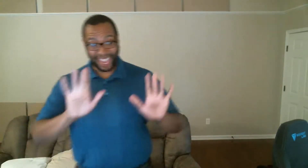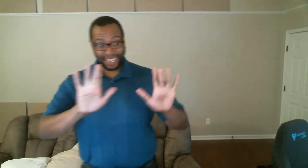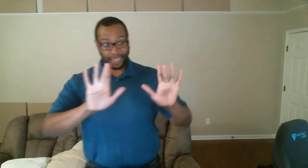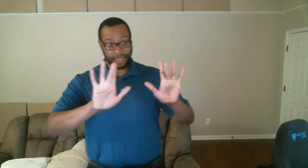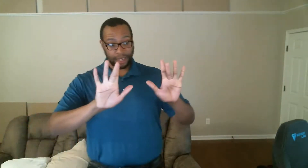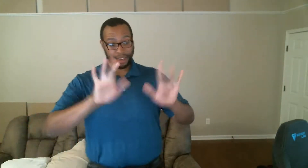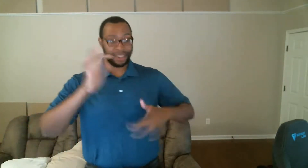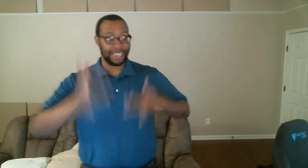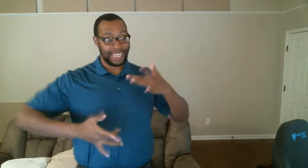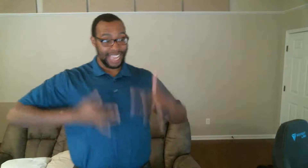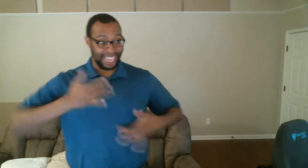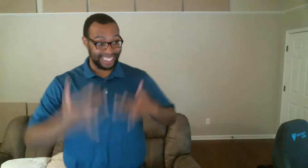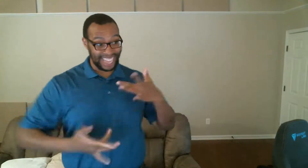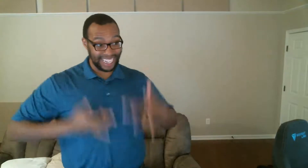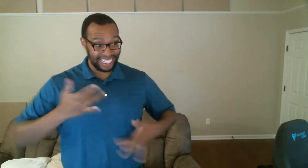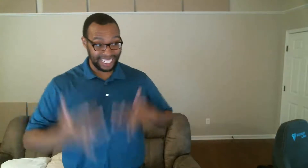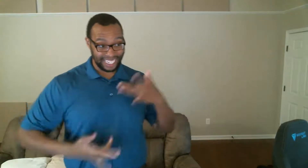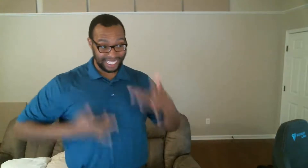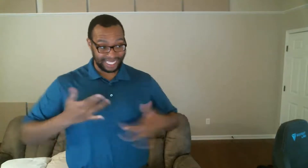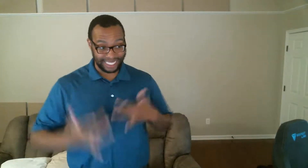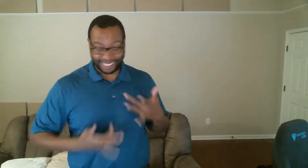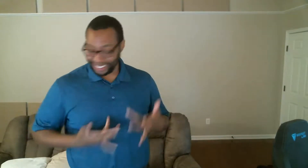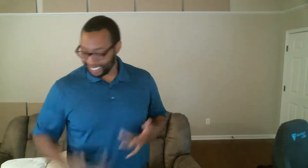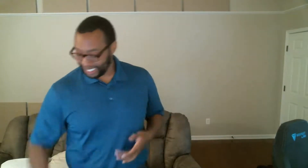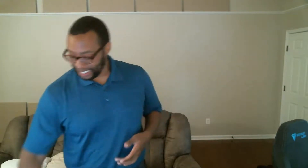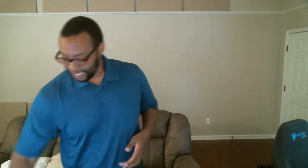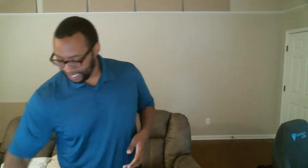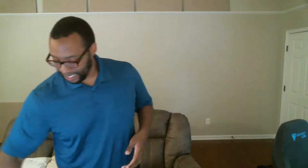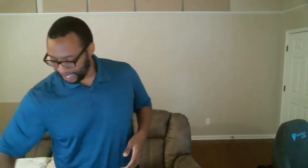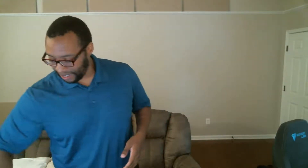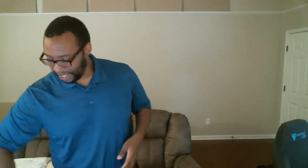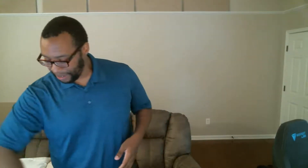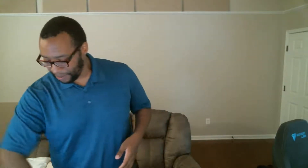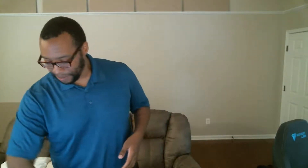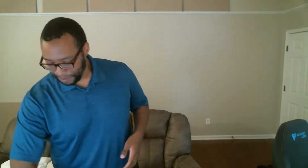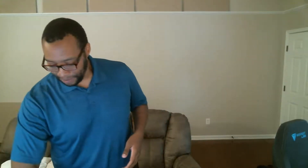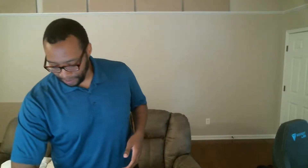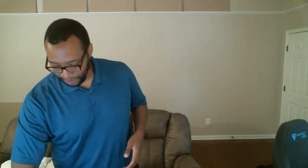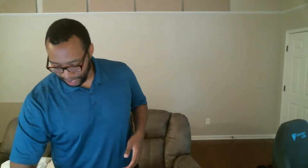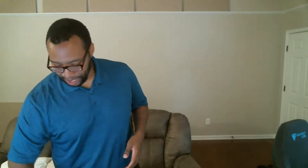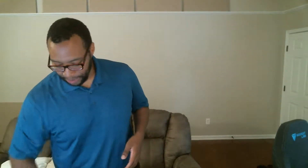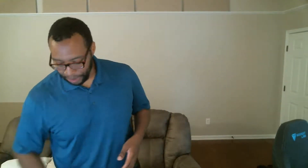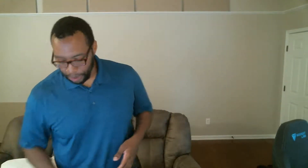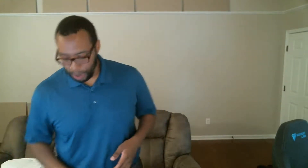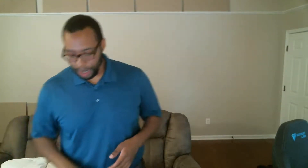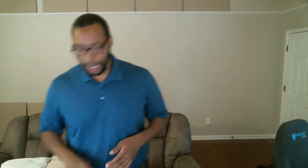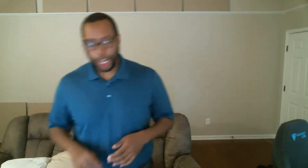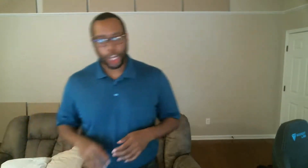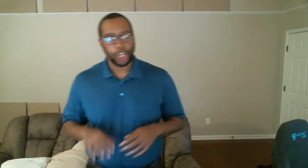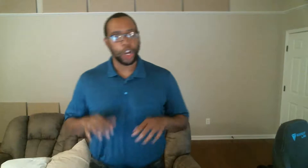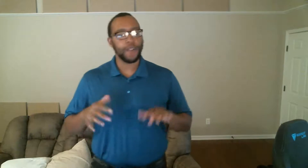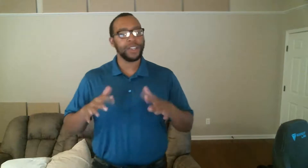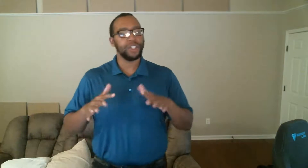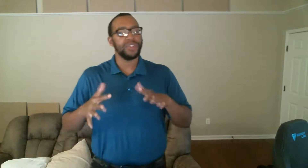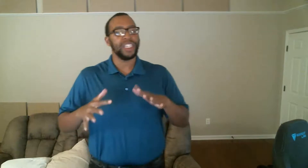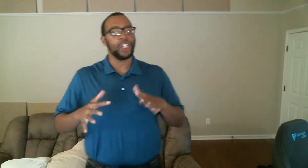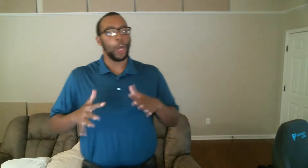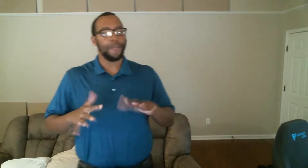excited, excited. All right, and just a few more. Nervous, you'll see